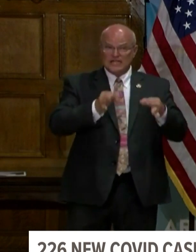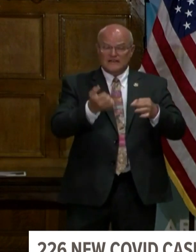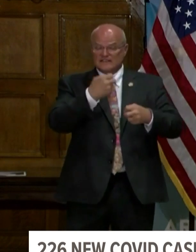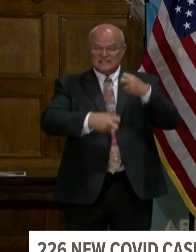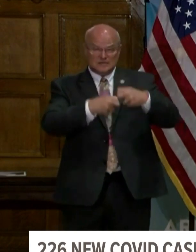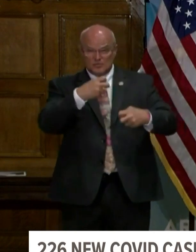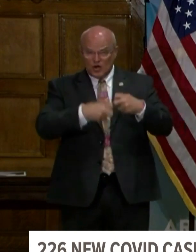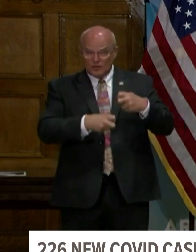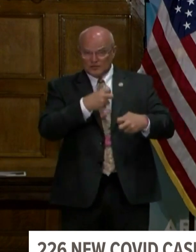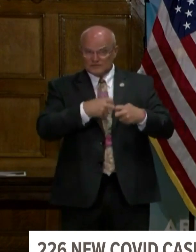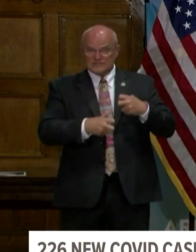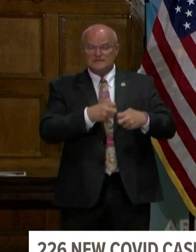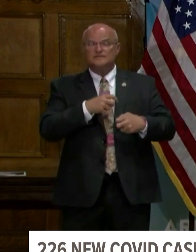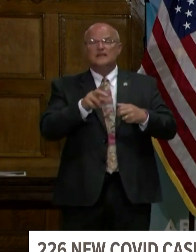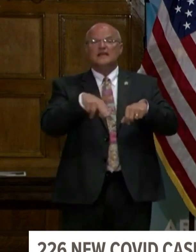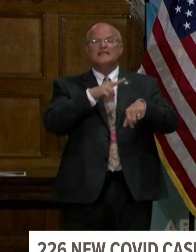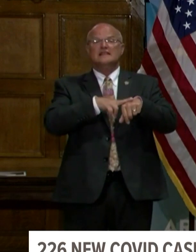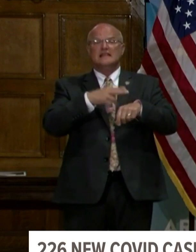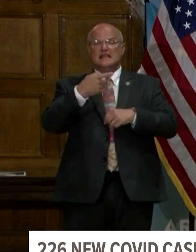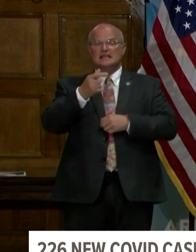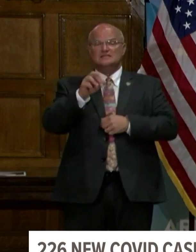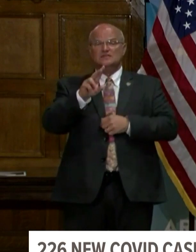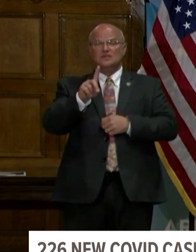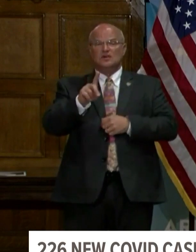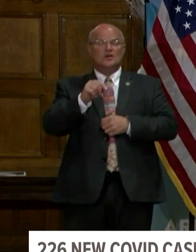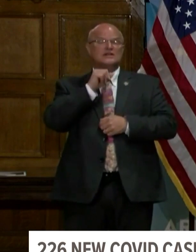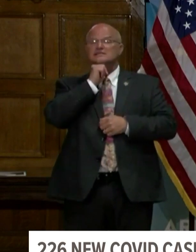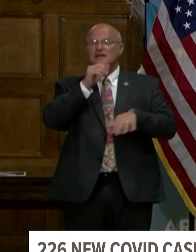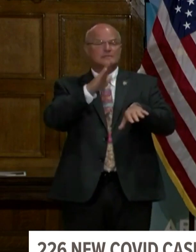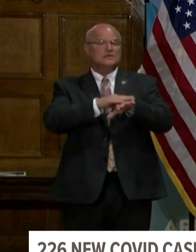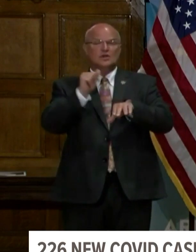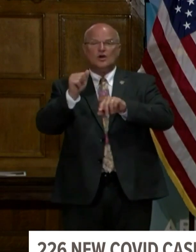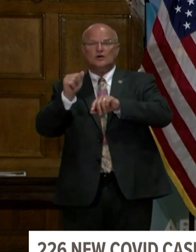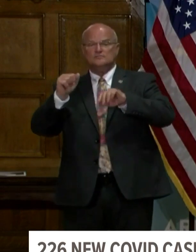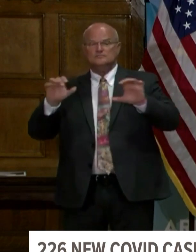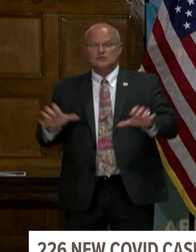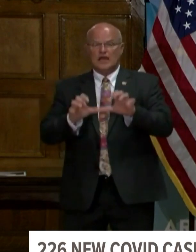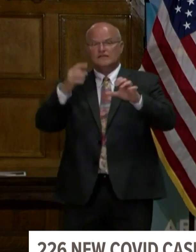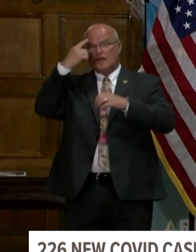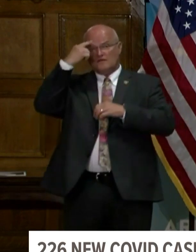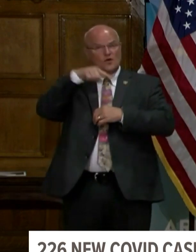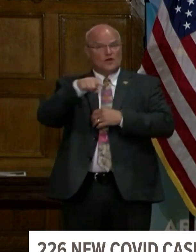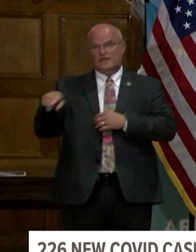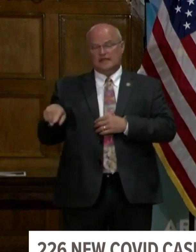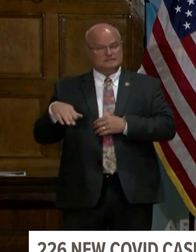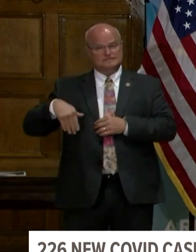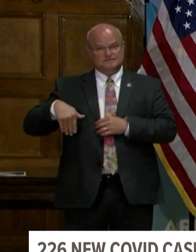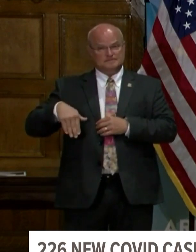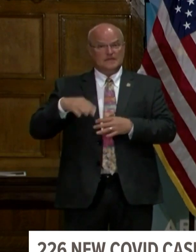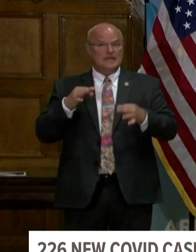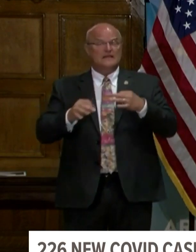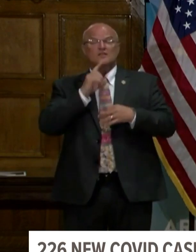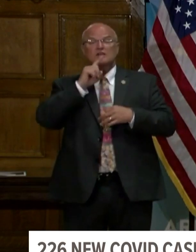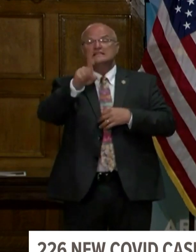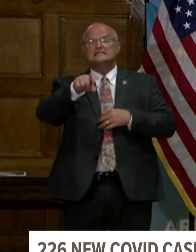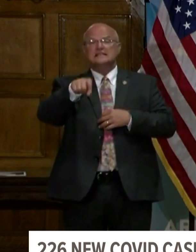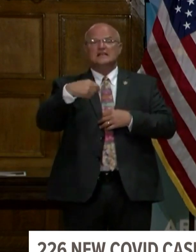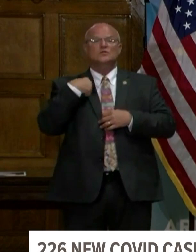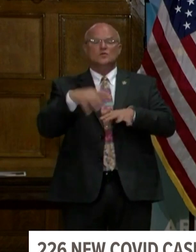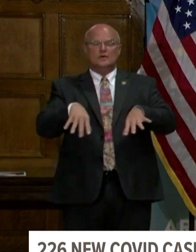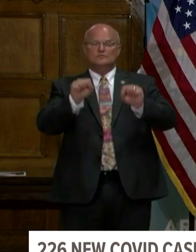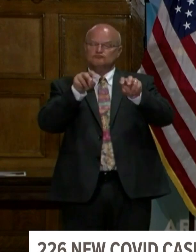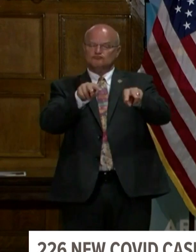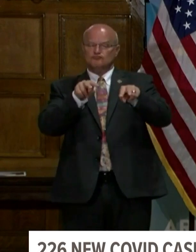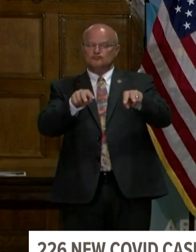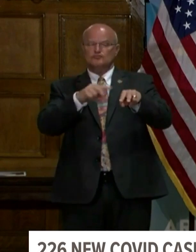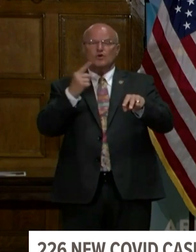any issues. The National Guard has not been called or activated for them. If there is a need, we'll take a